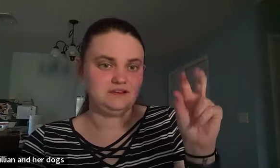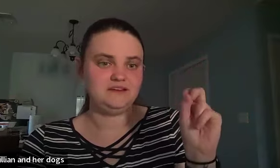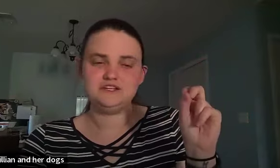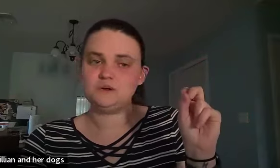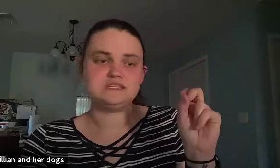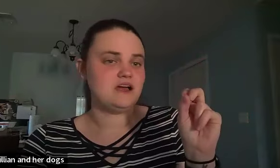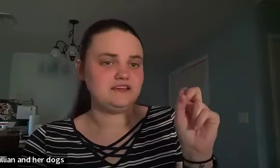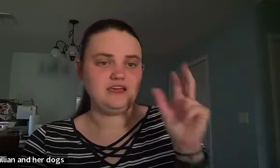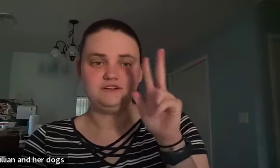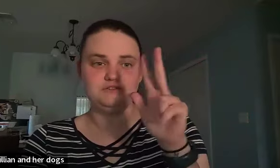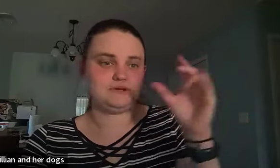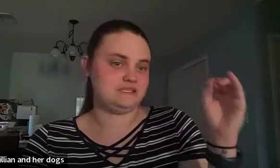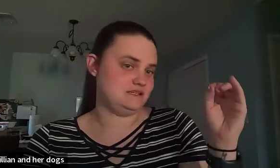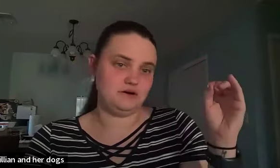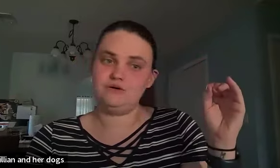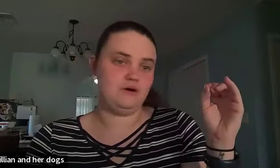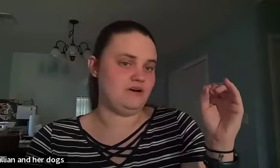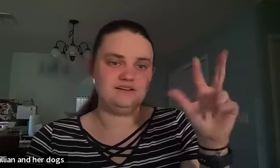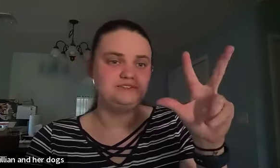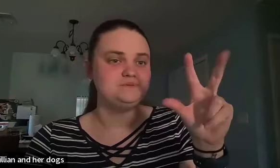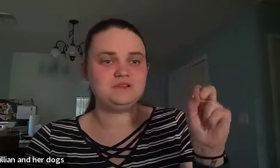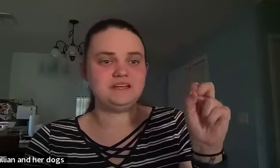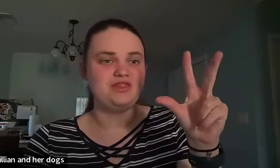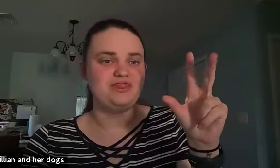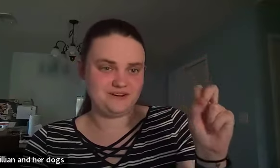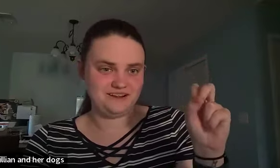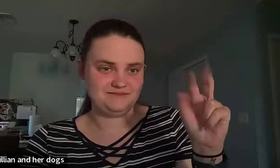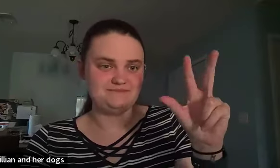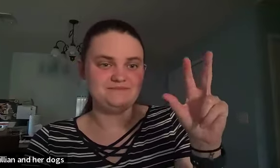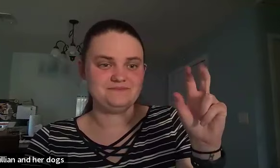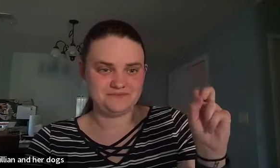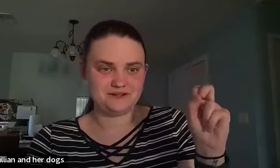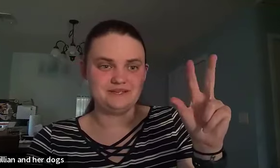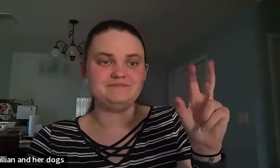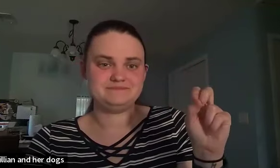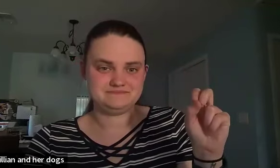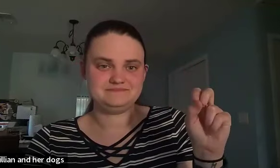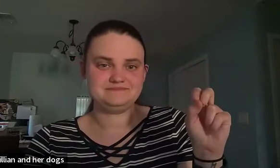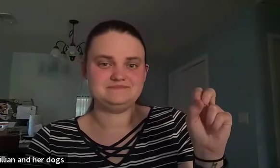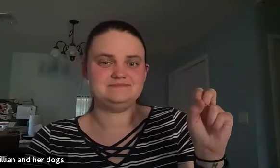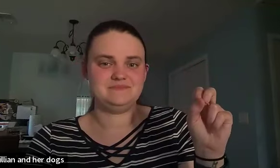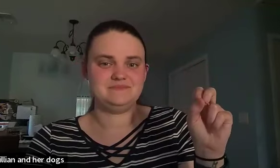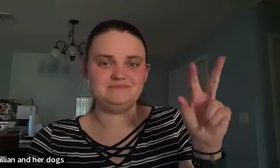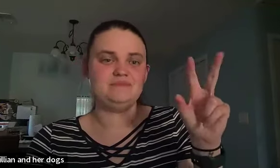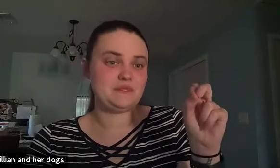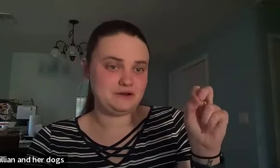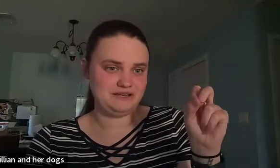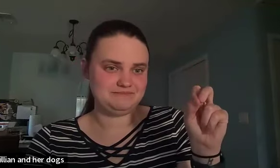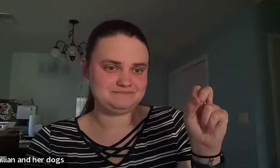30. So it's not like you have to do 3, 0. You just pull it in. 30, 30. Okay. 30.